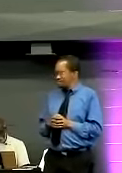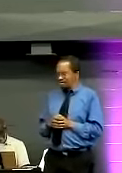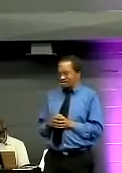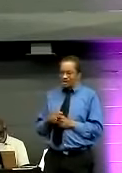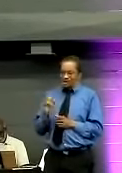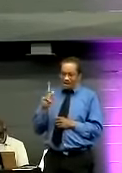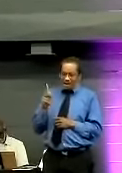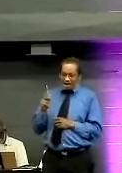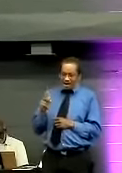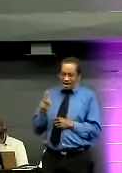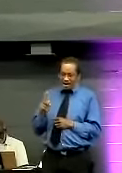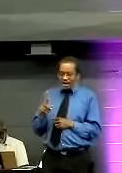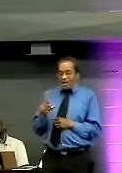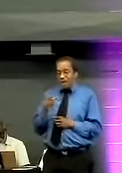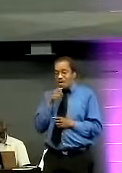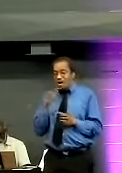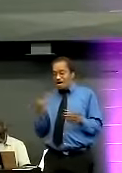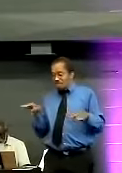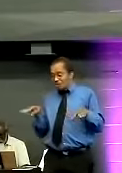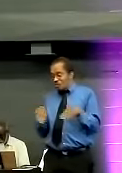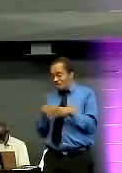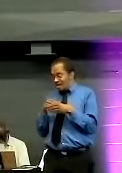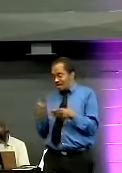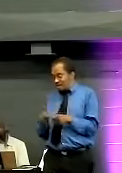All right. Anybody got an anniversary this week?